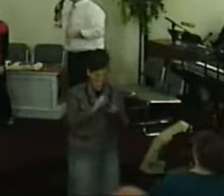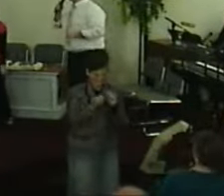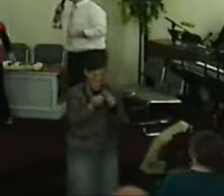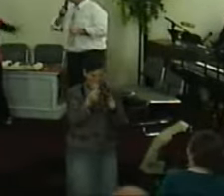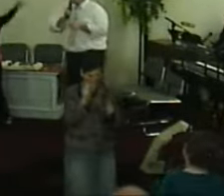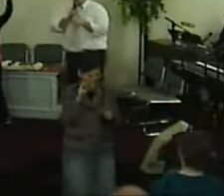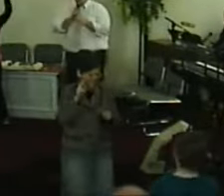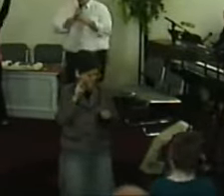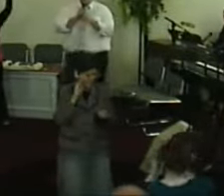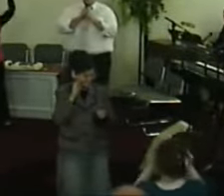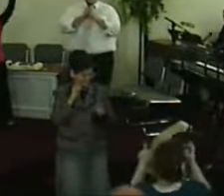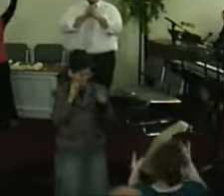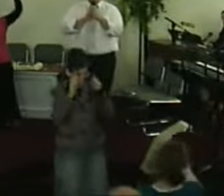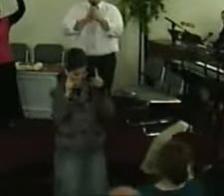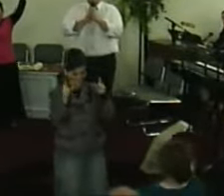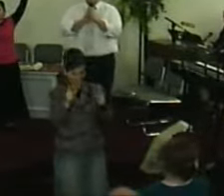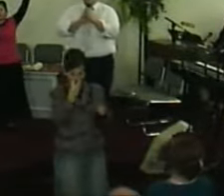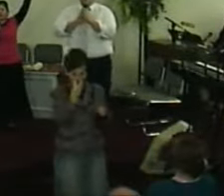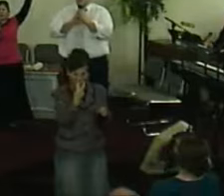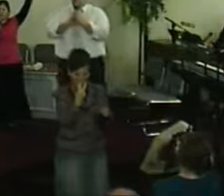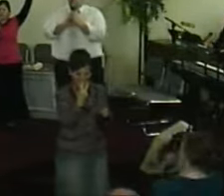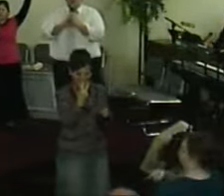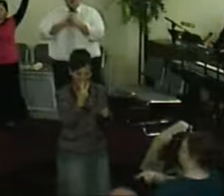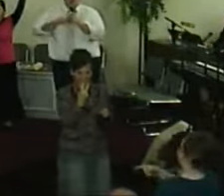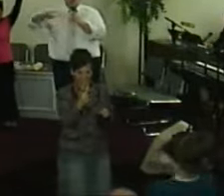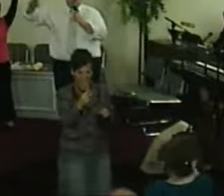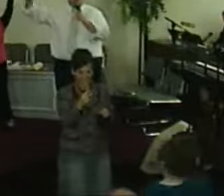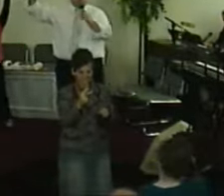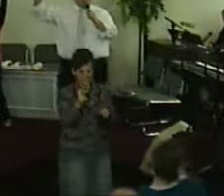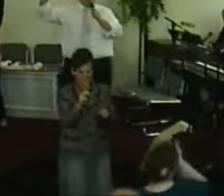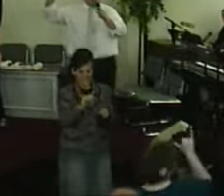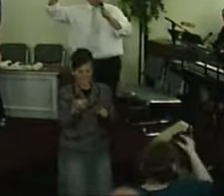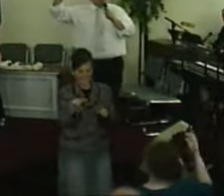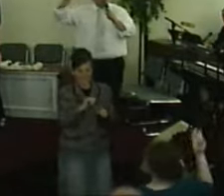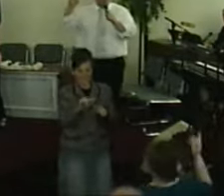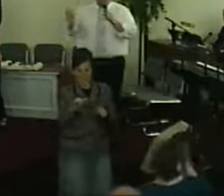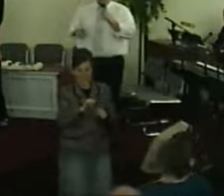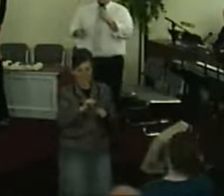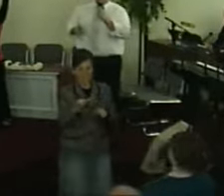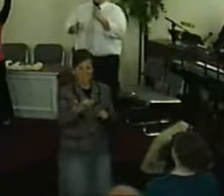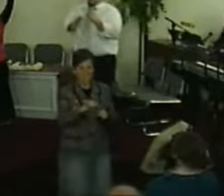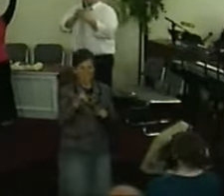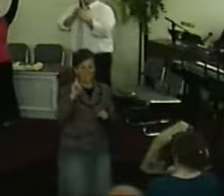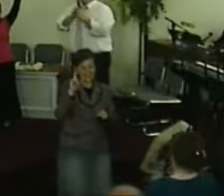of the blind. There's no one like you, Jesus.